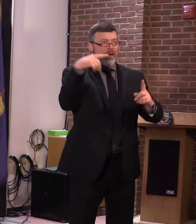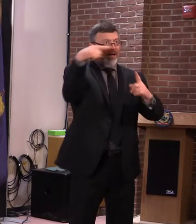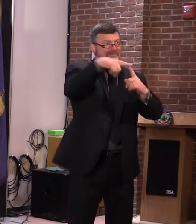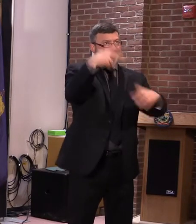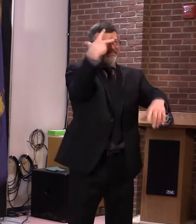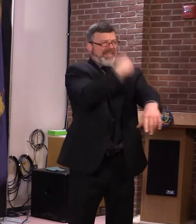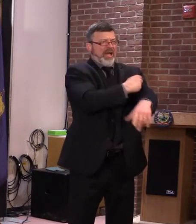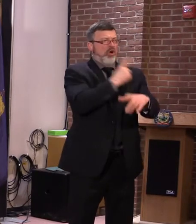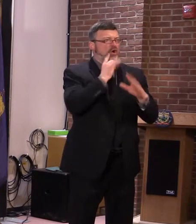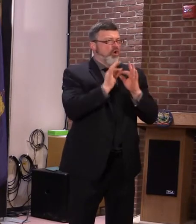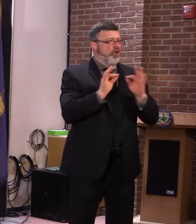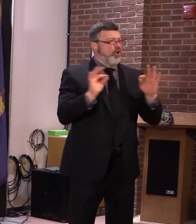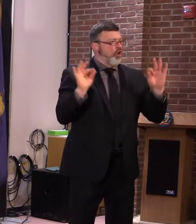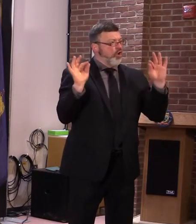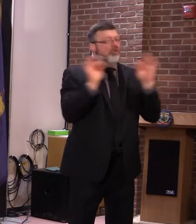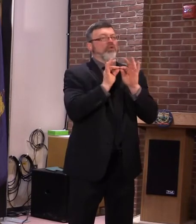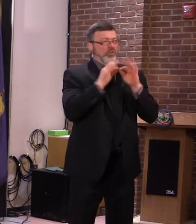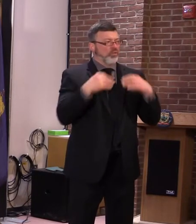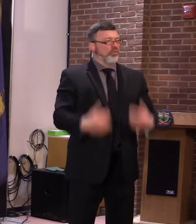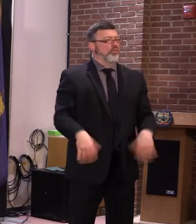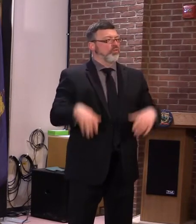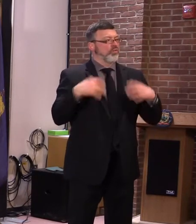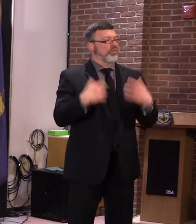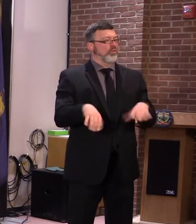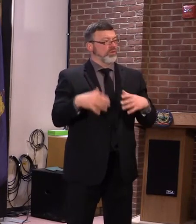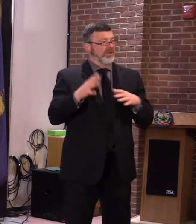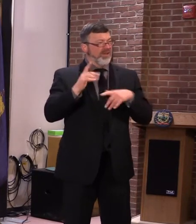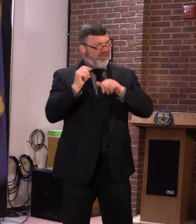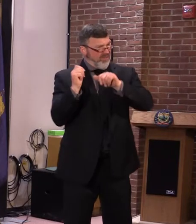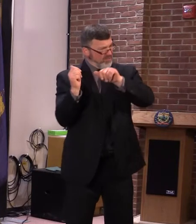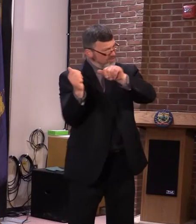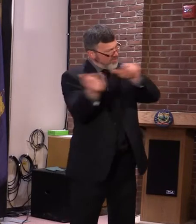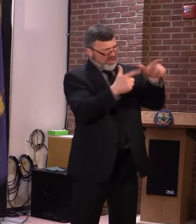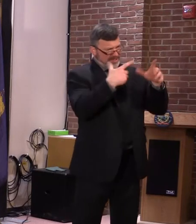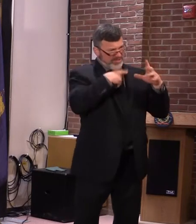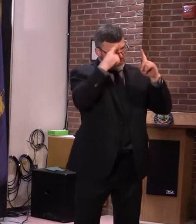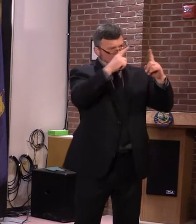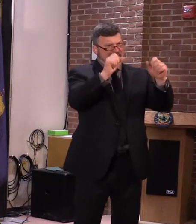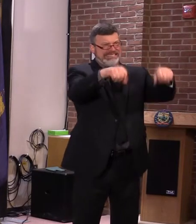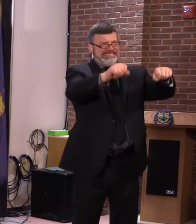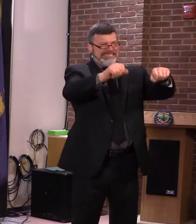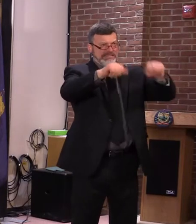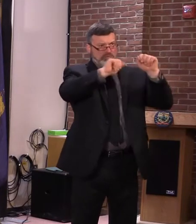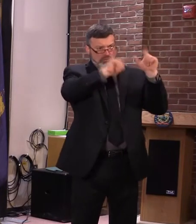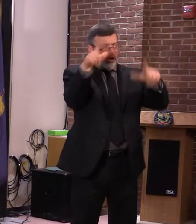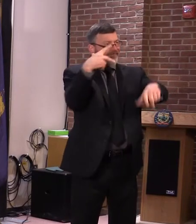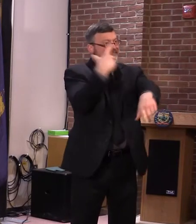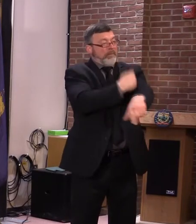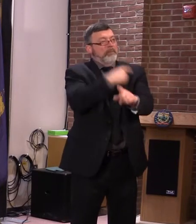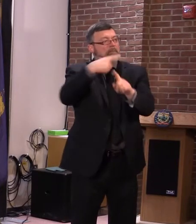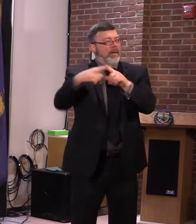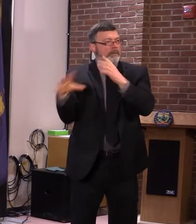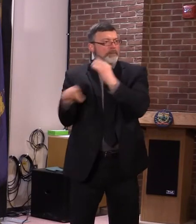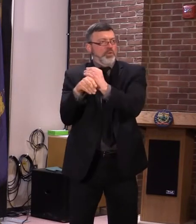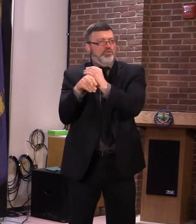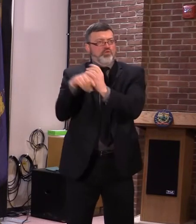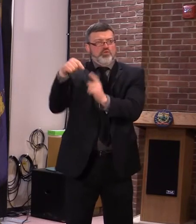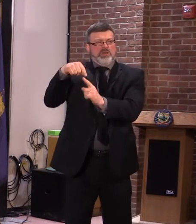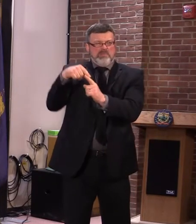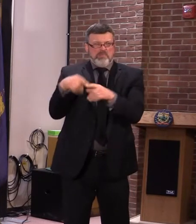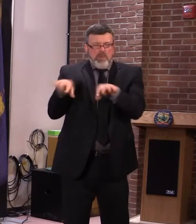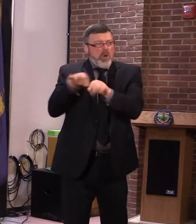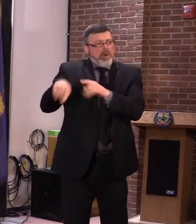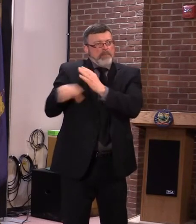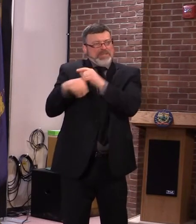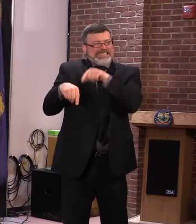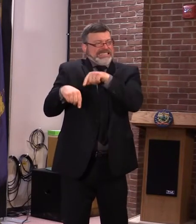our efforts to get as many people vaccinated and boosted as possible. This is our best defense against